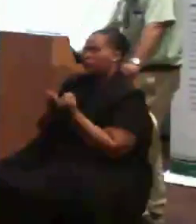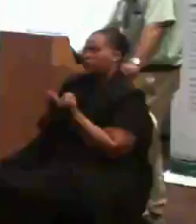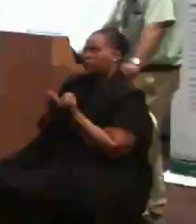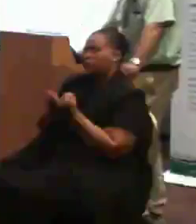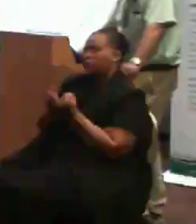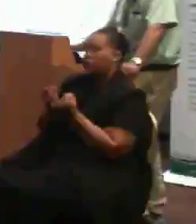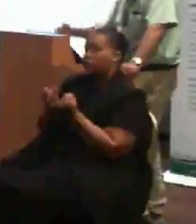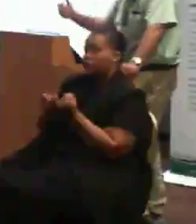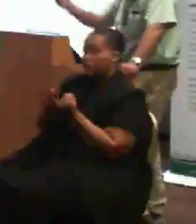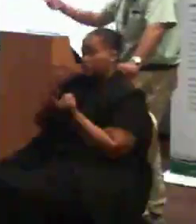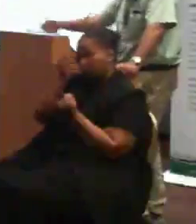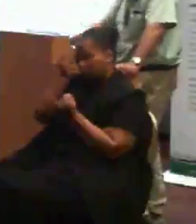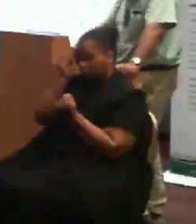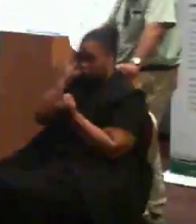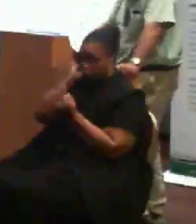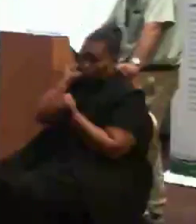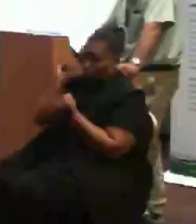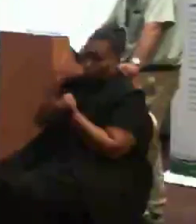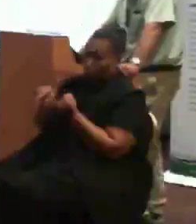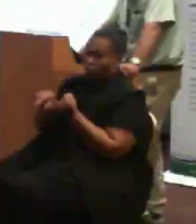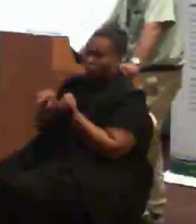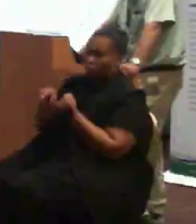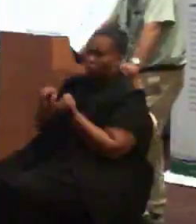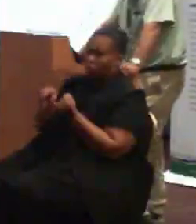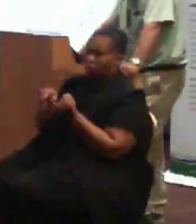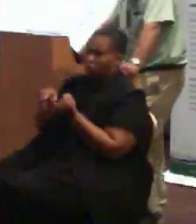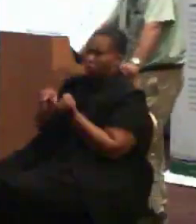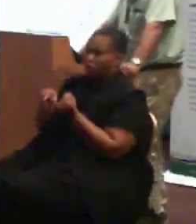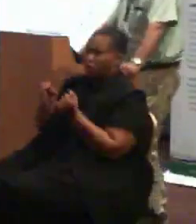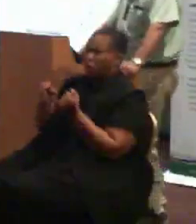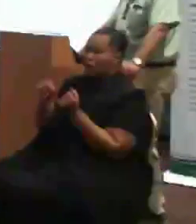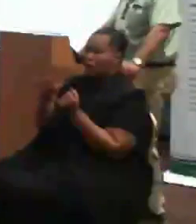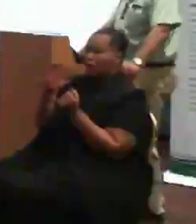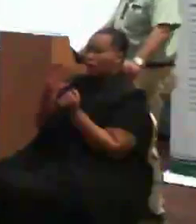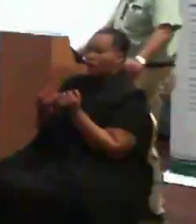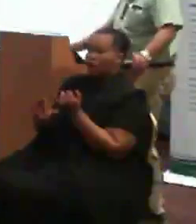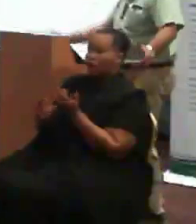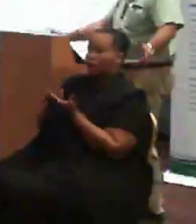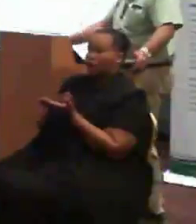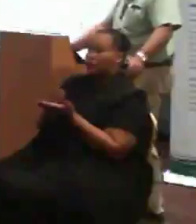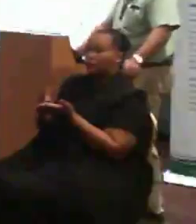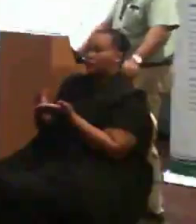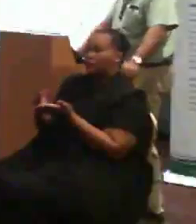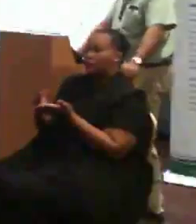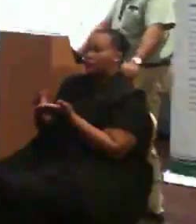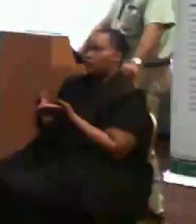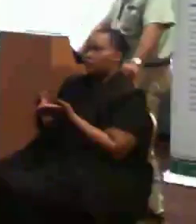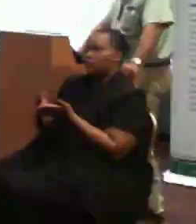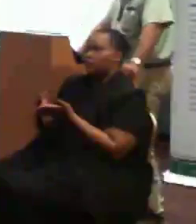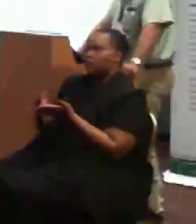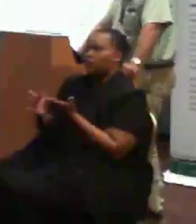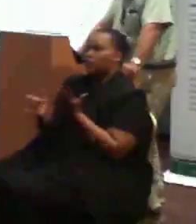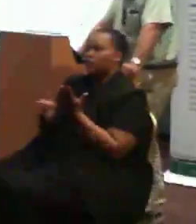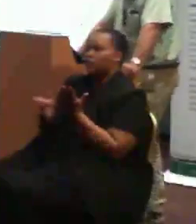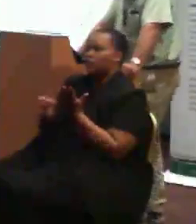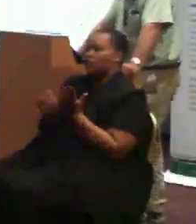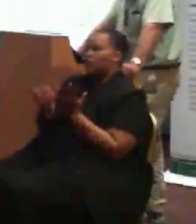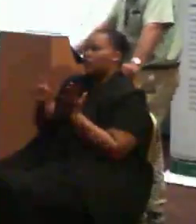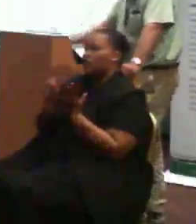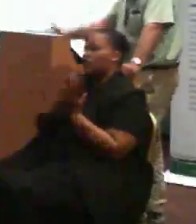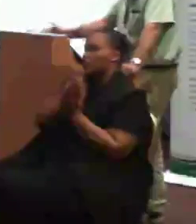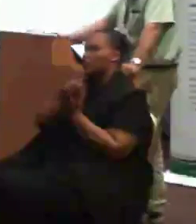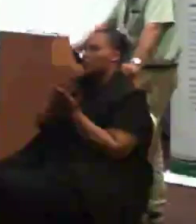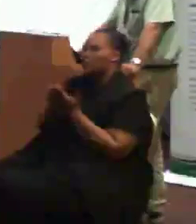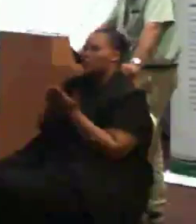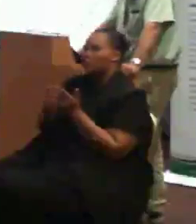that in mind when you think about the future. Some customers have already have alternatives via technology, especially